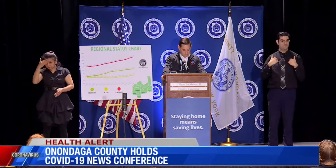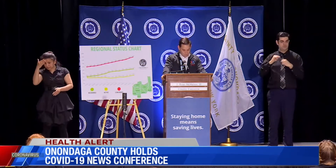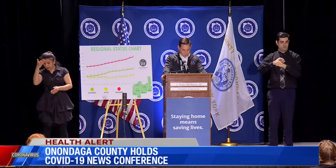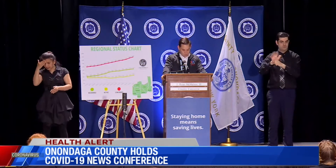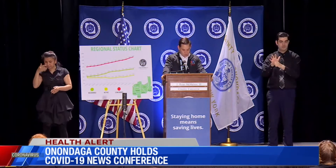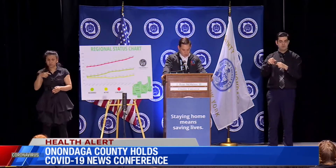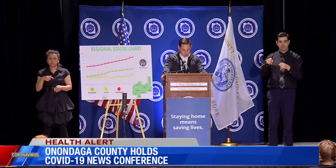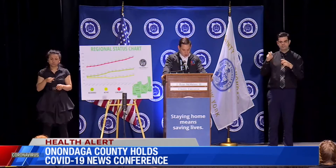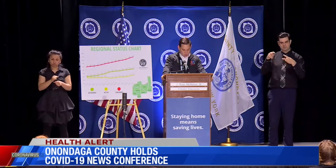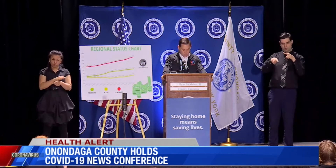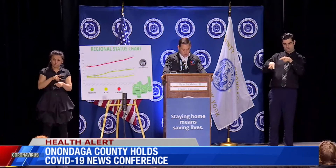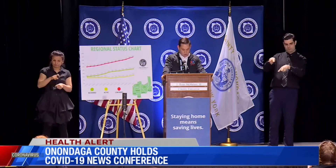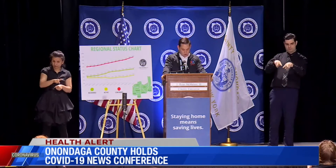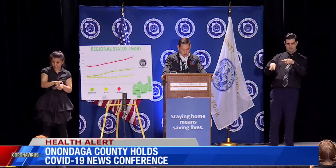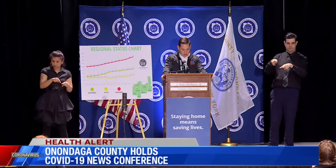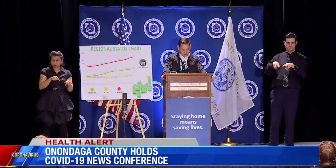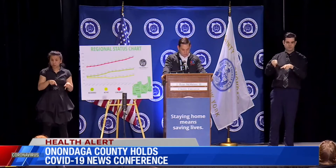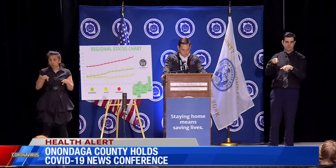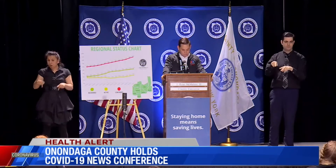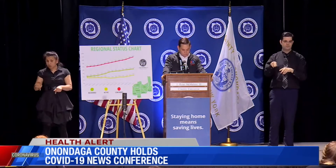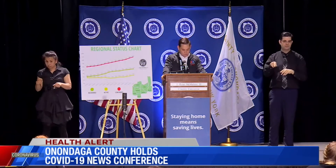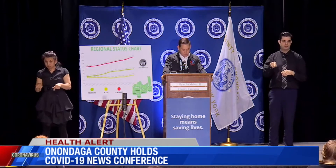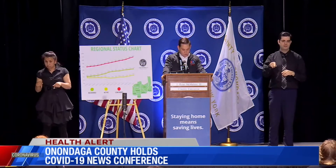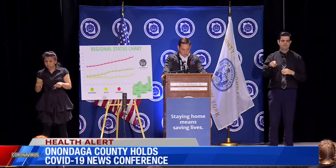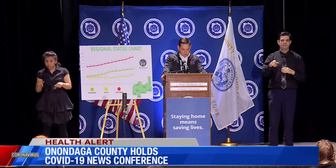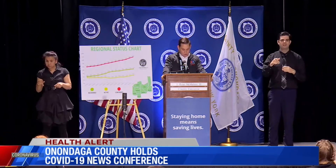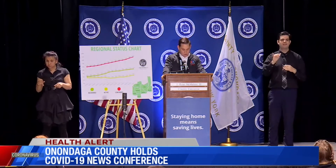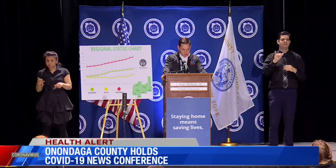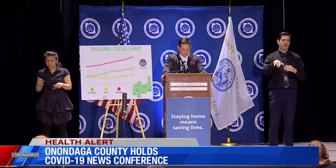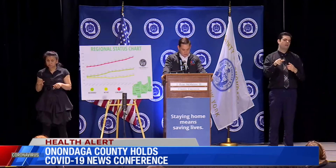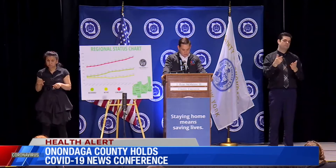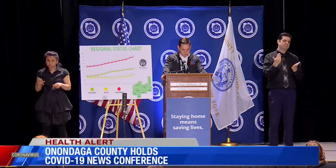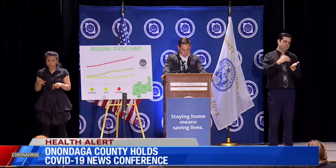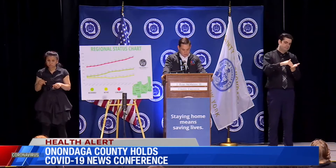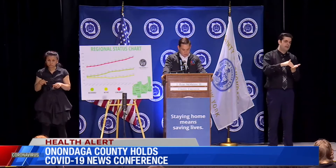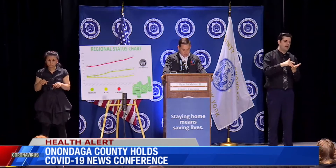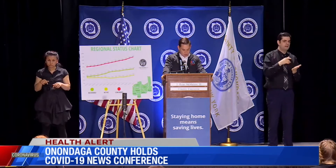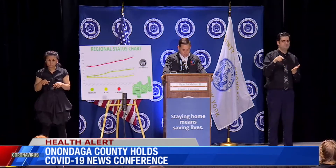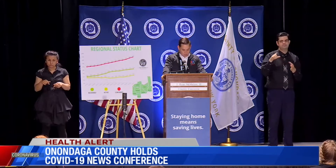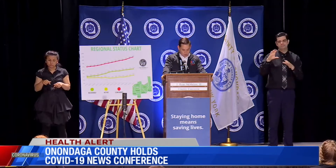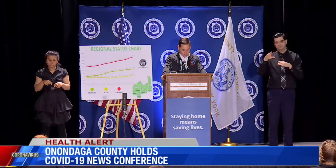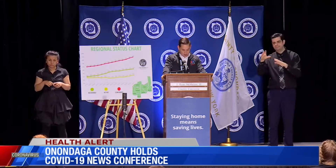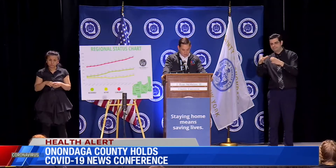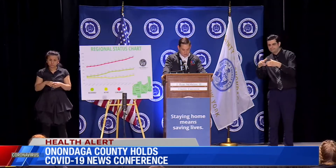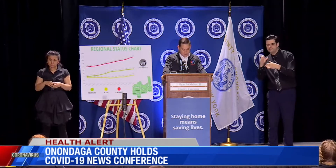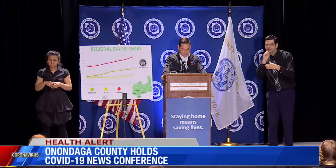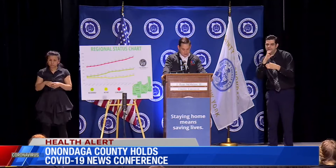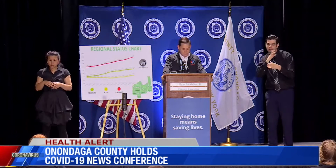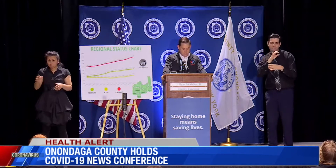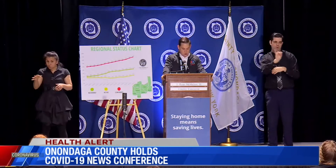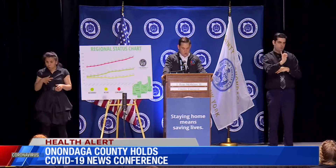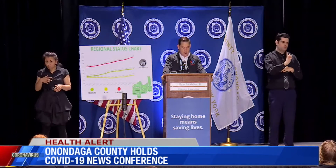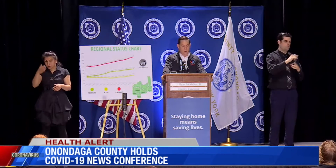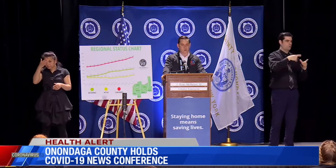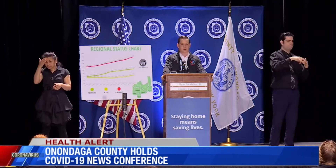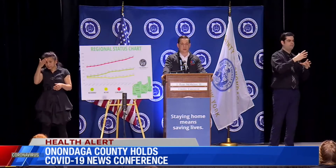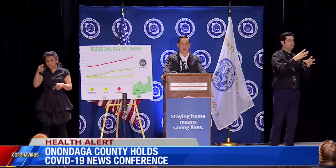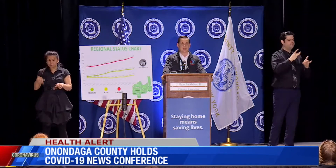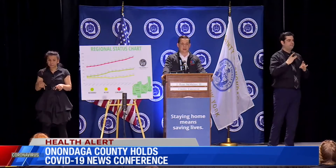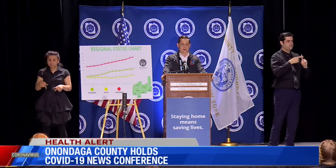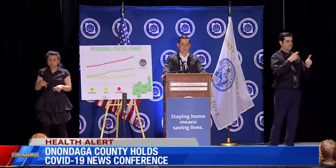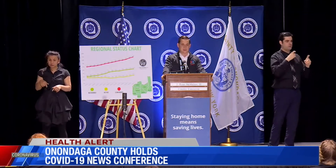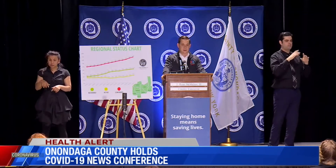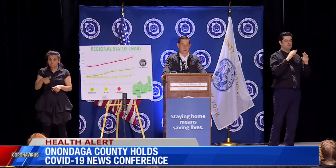contacts. When we look at our new cases, we have 6 new